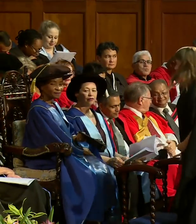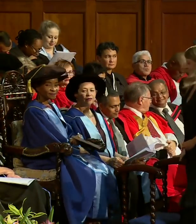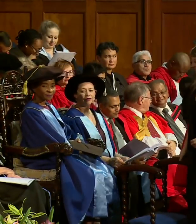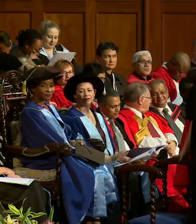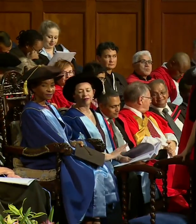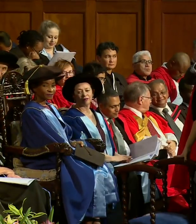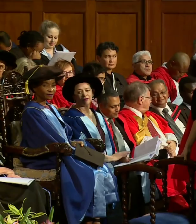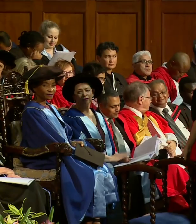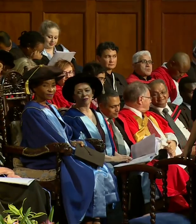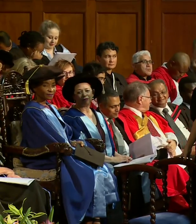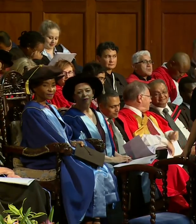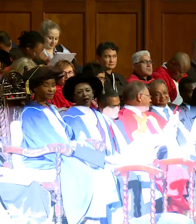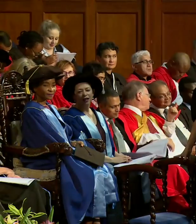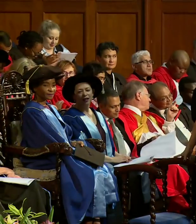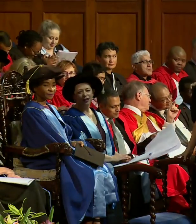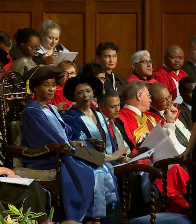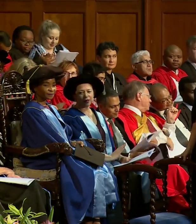Elizabeth Jane Klichler.